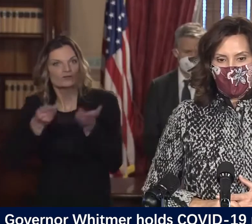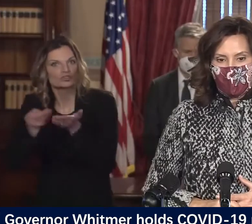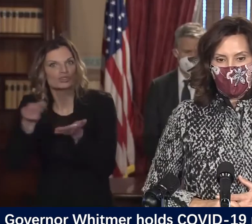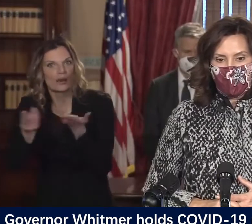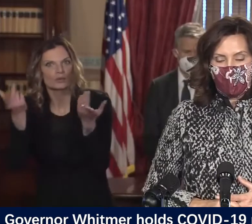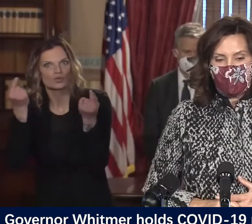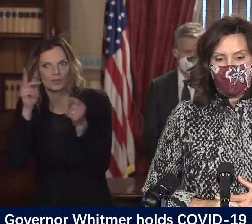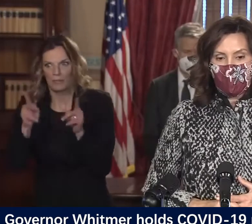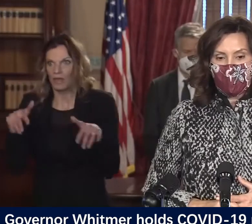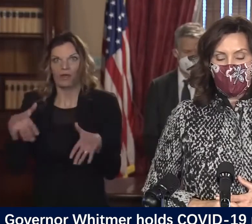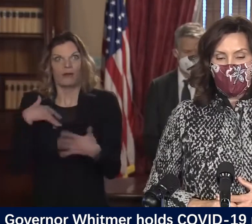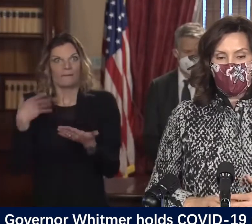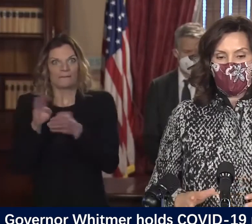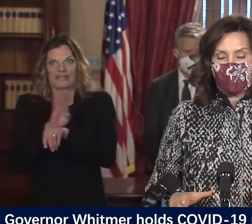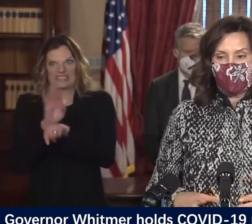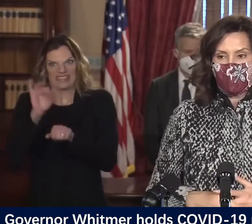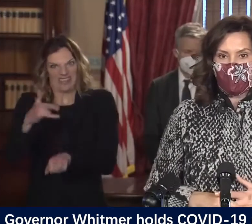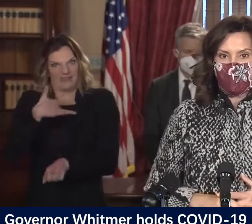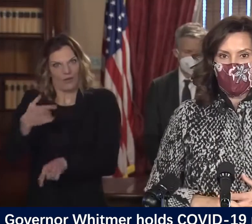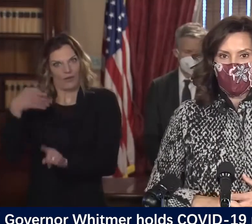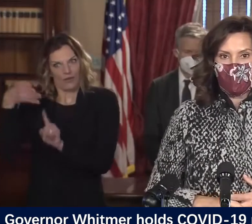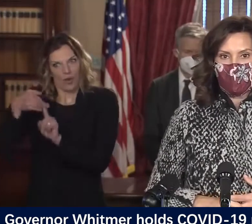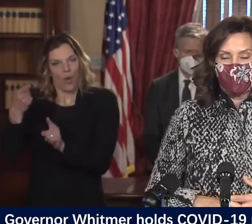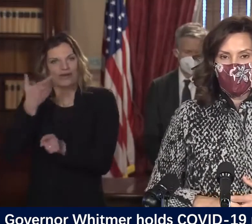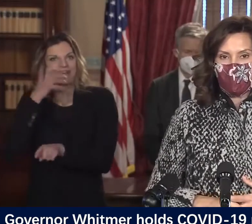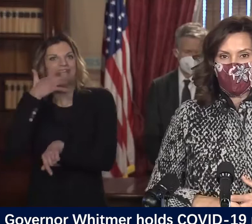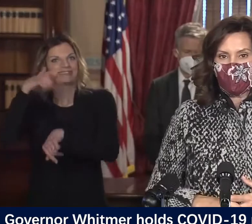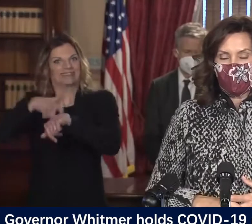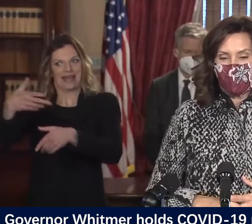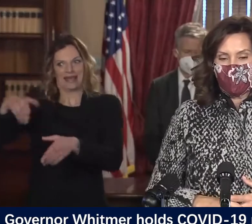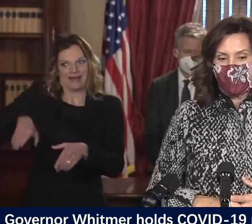of jobs? So I want to start with this. You know,